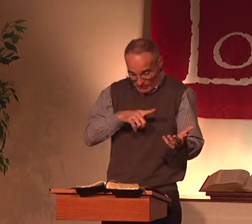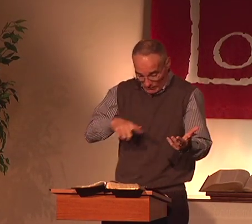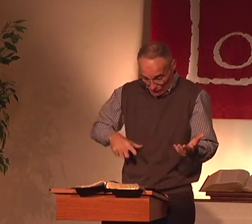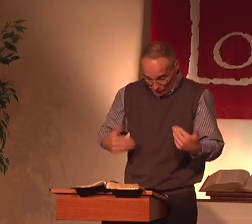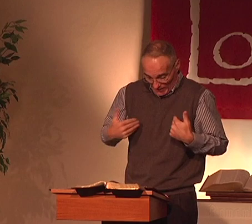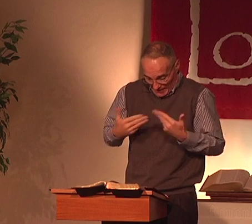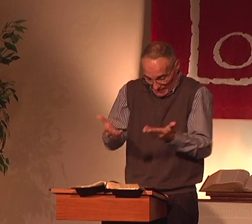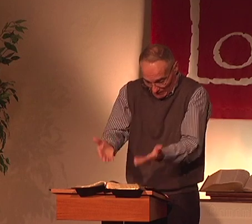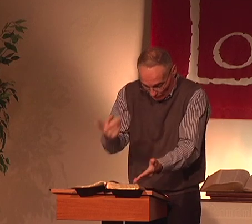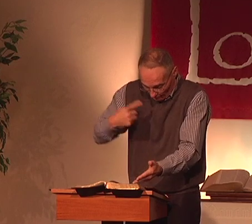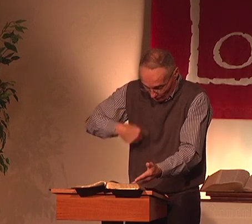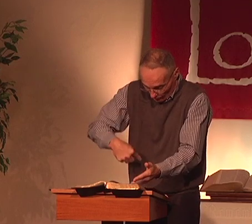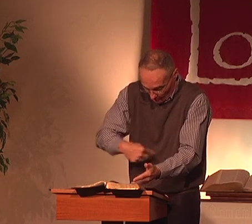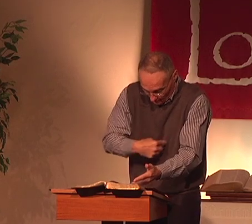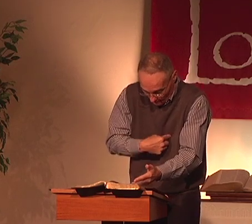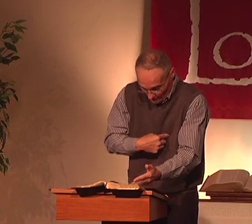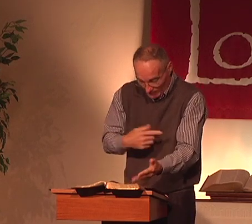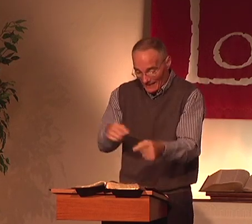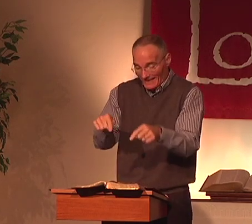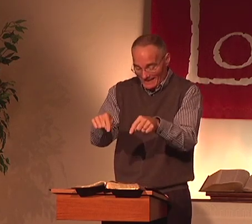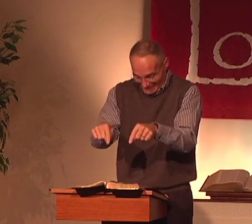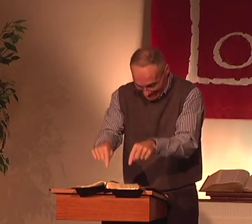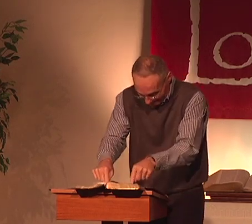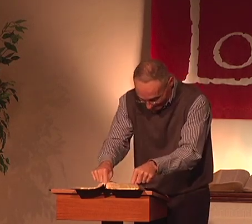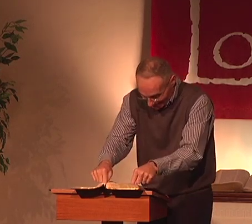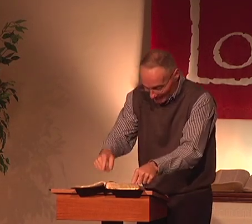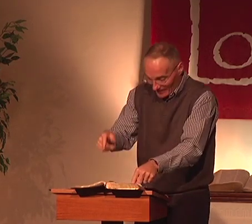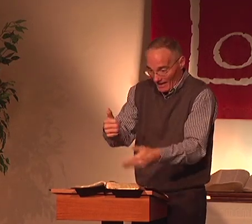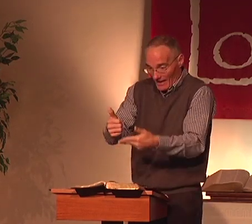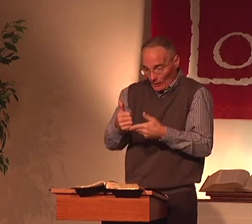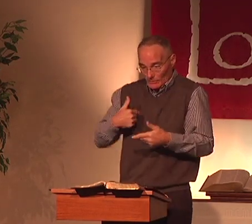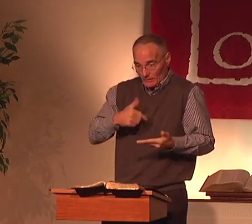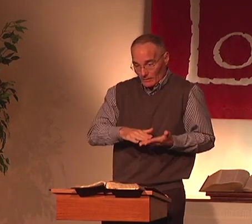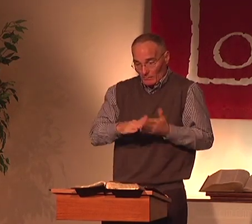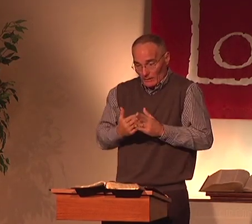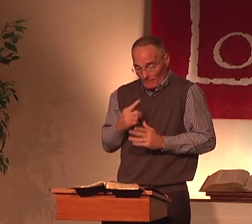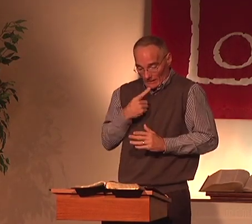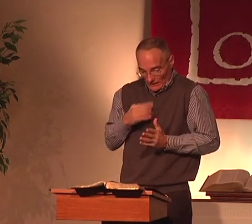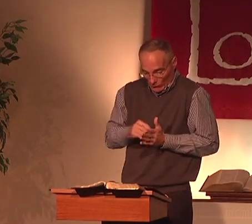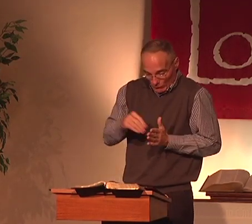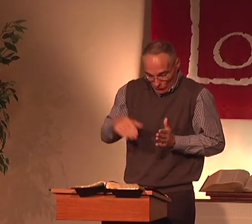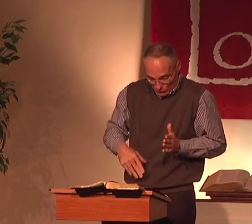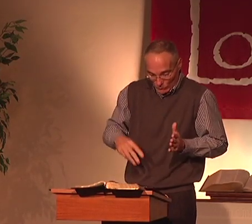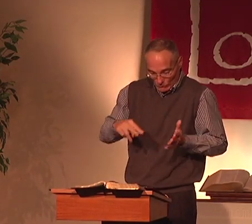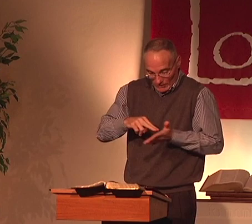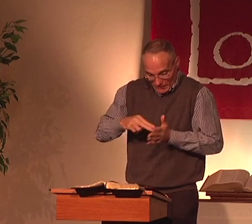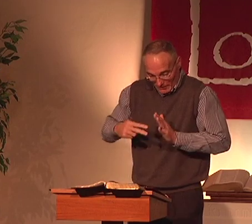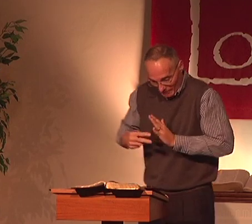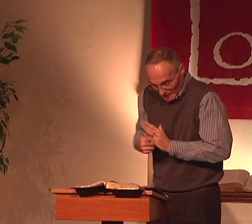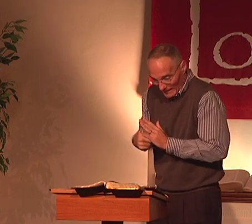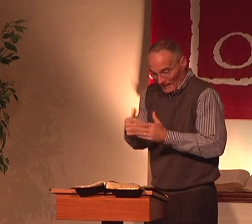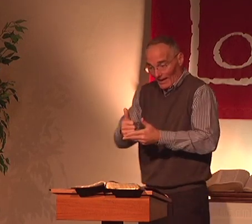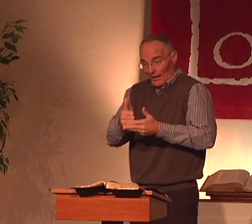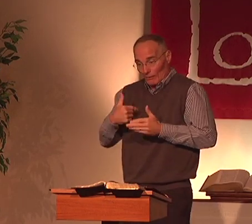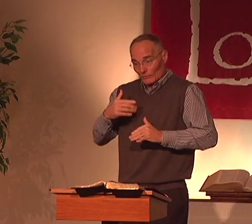study What the lord Has for us here This helps us To become Serious students Meaning